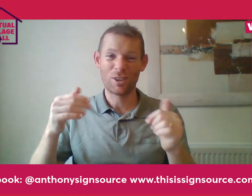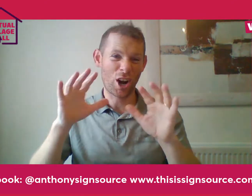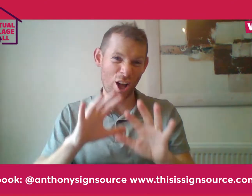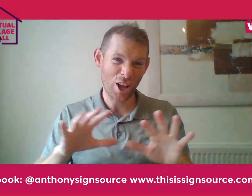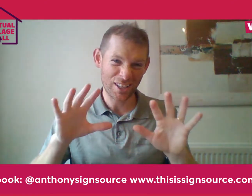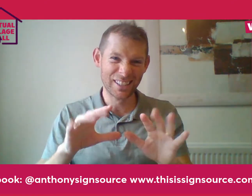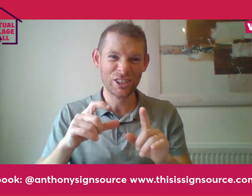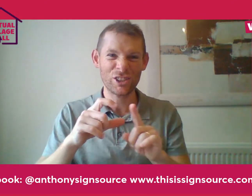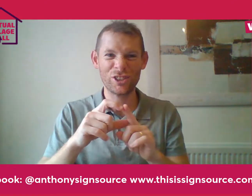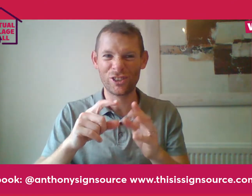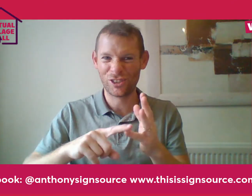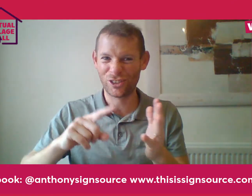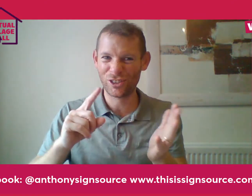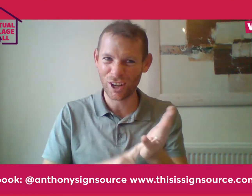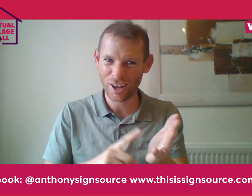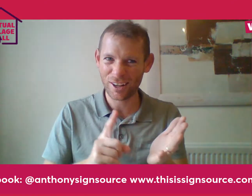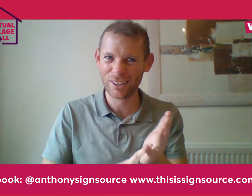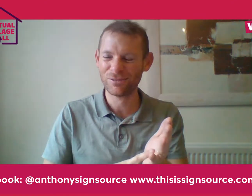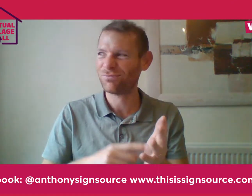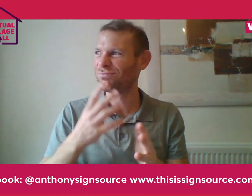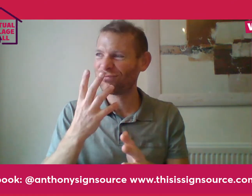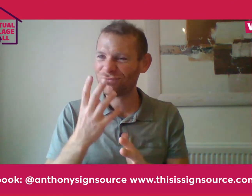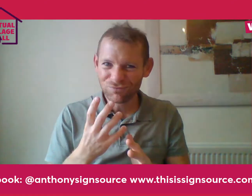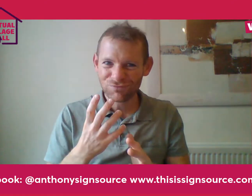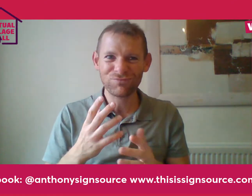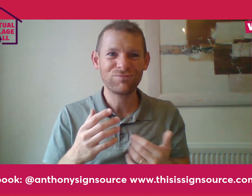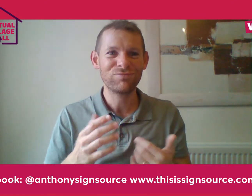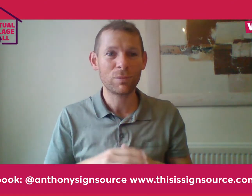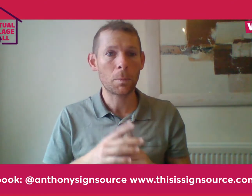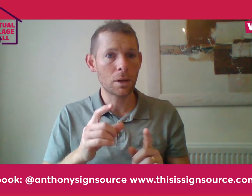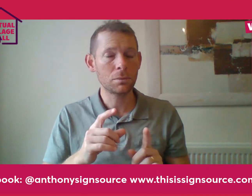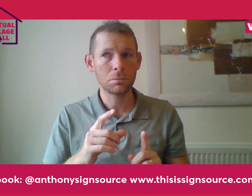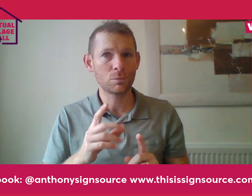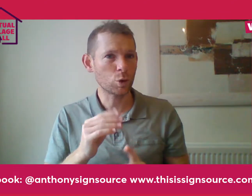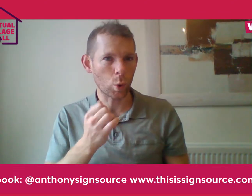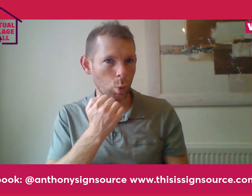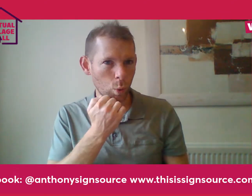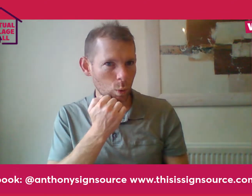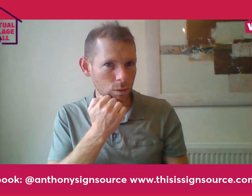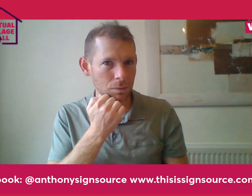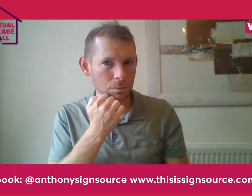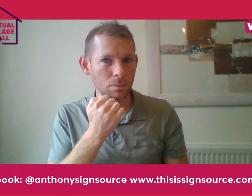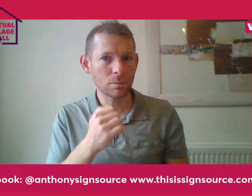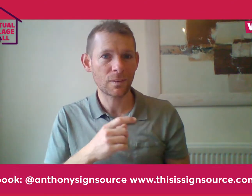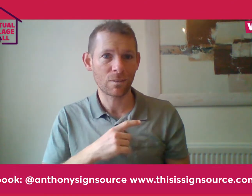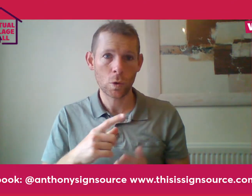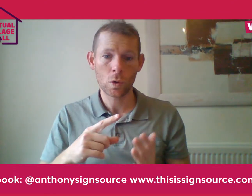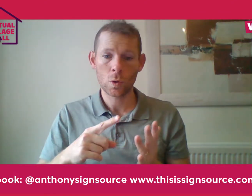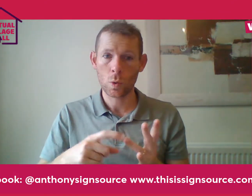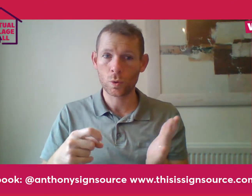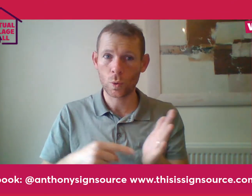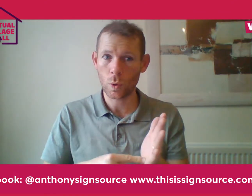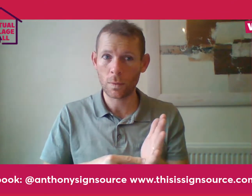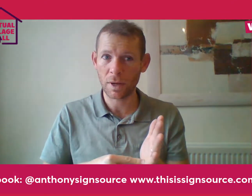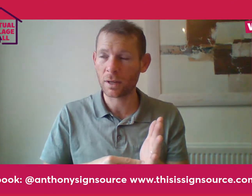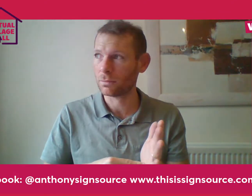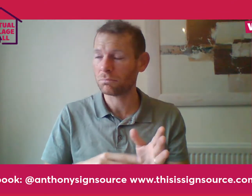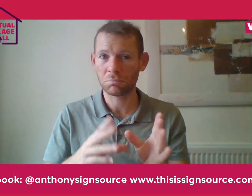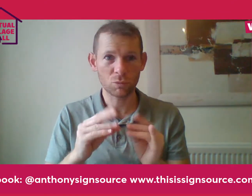that. Today it's a bit cloudy and dull in Belfast and a bit miserable, but it's actually not cold for